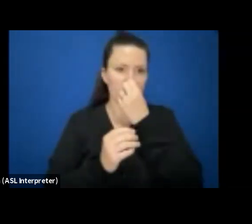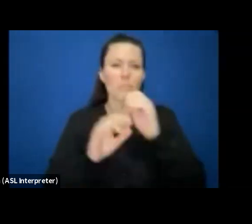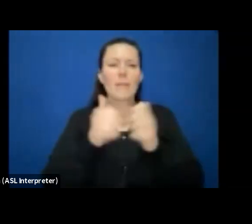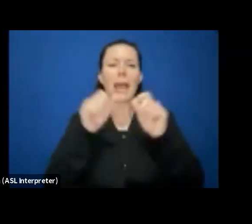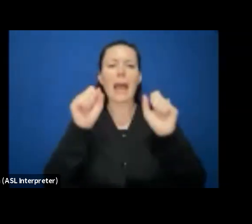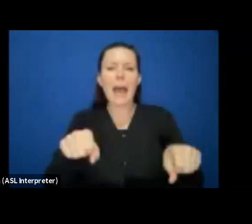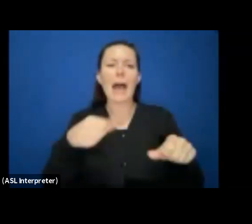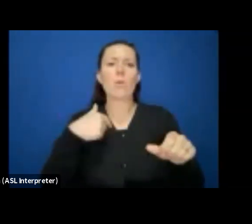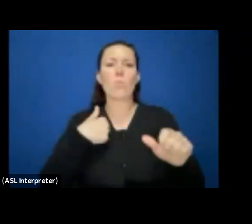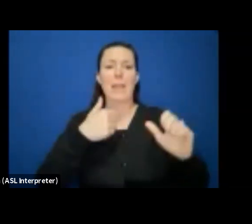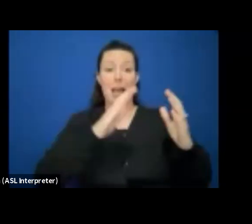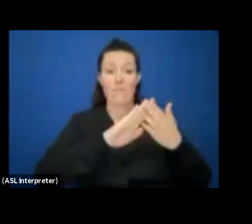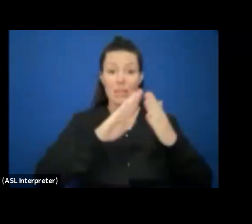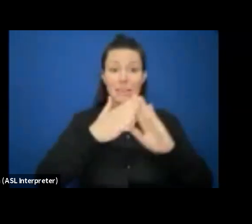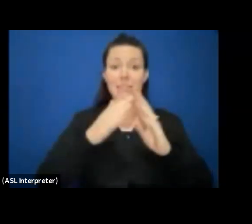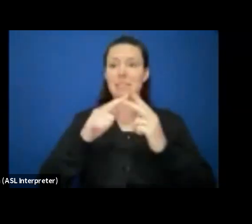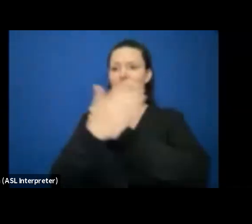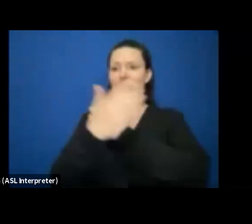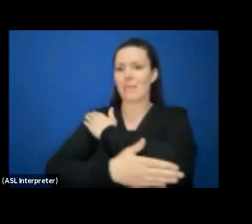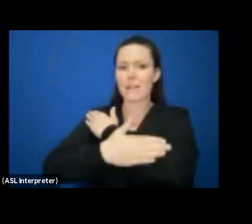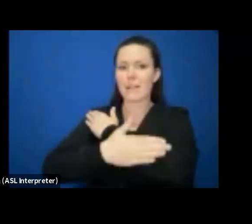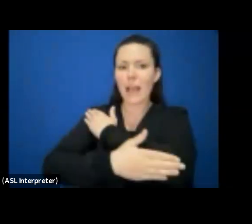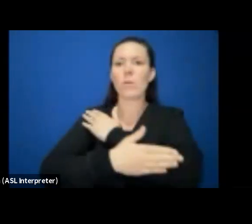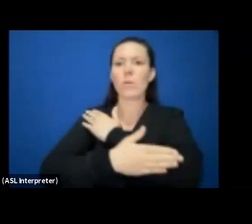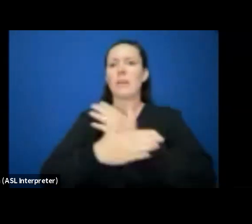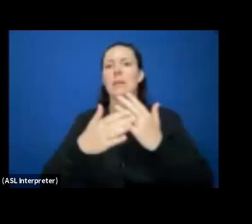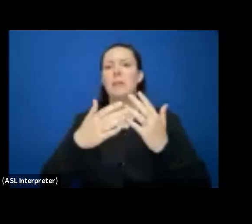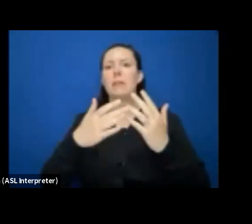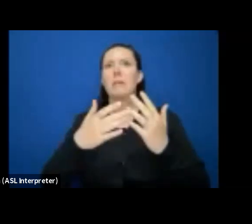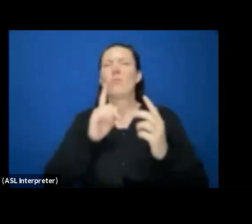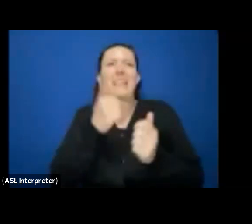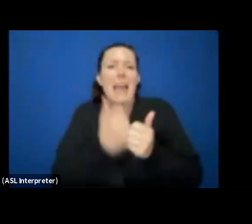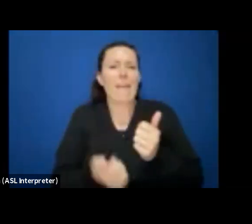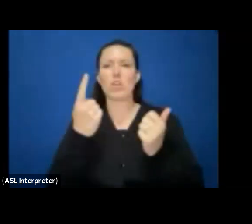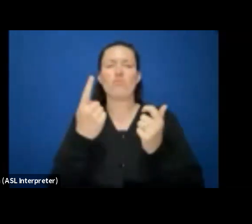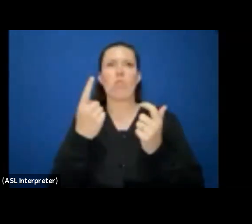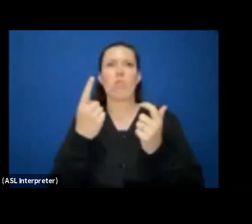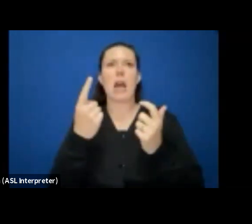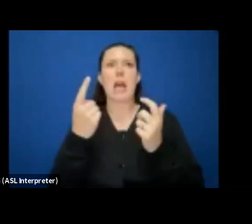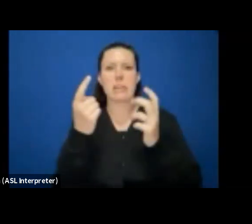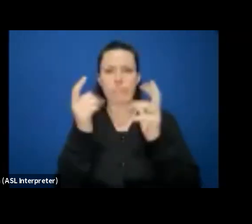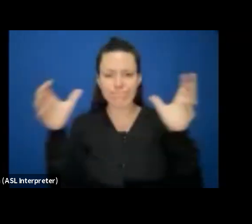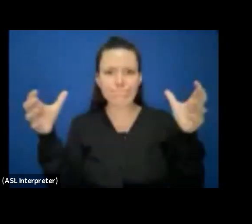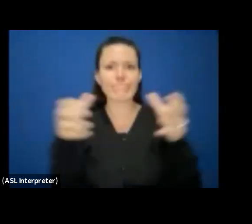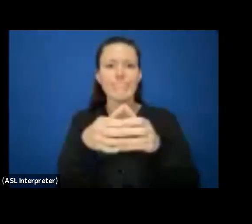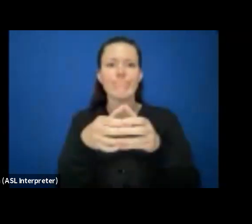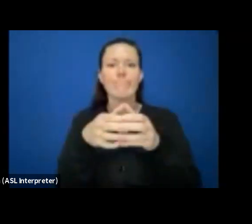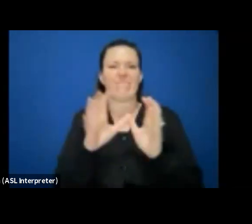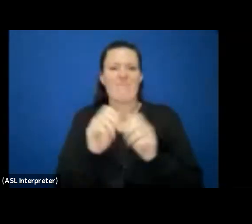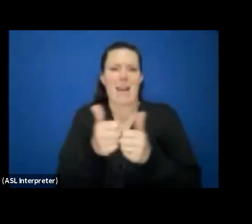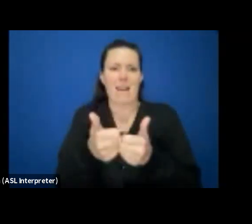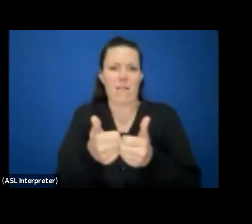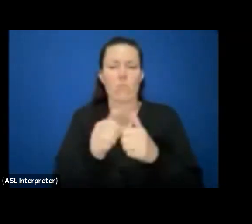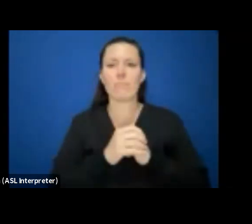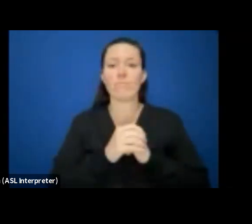bring the city, the county, and everyone? So like I said, we